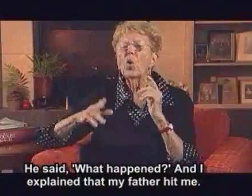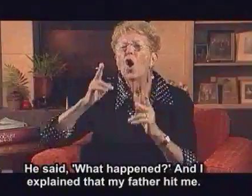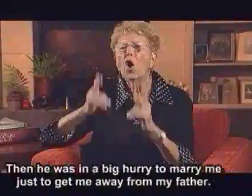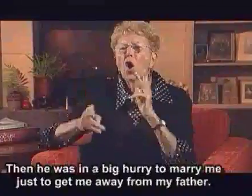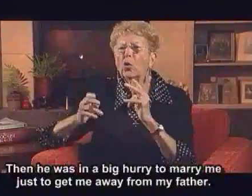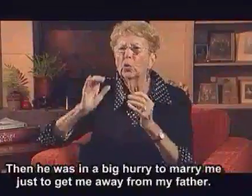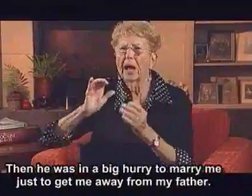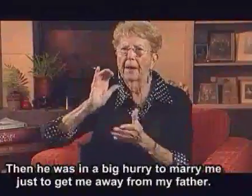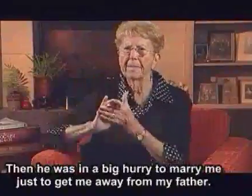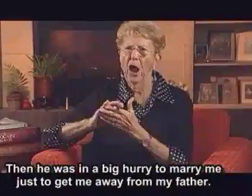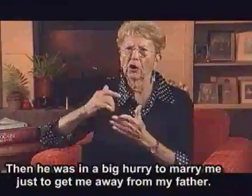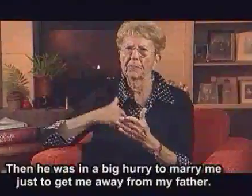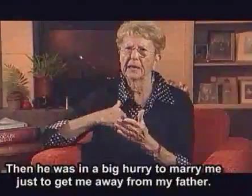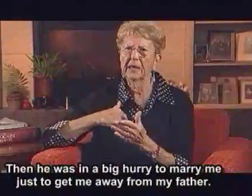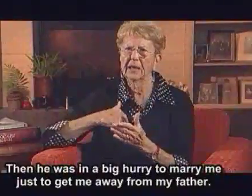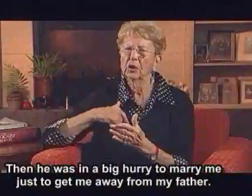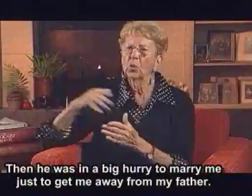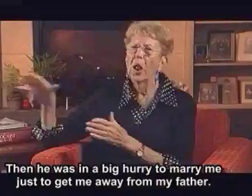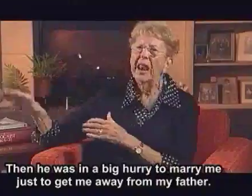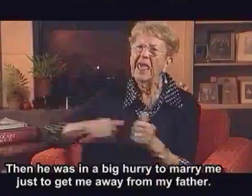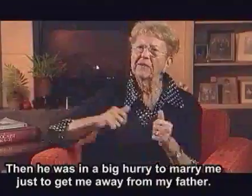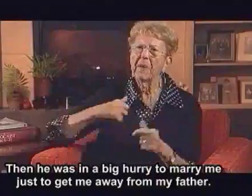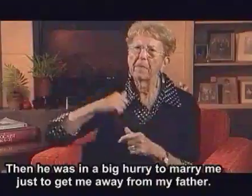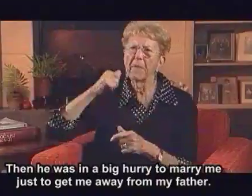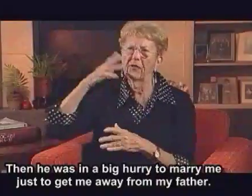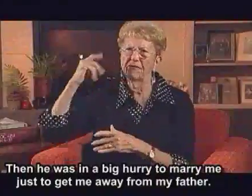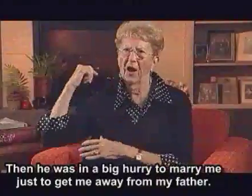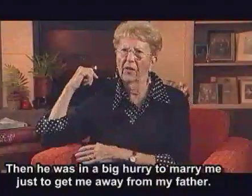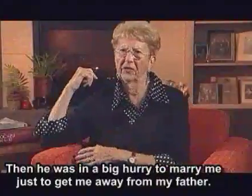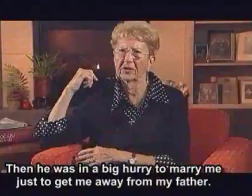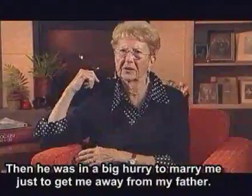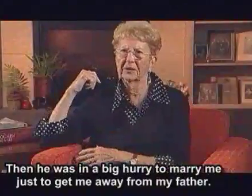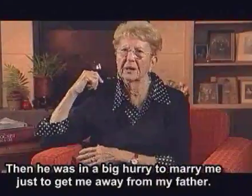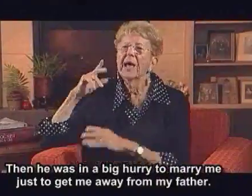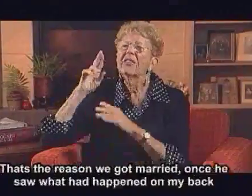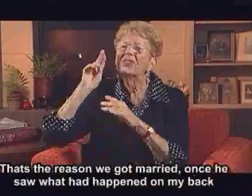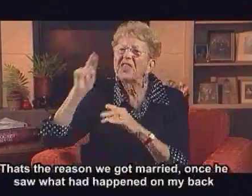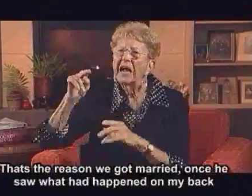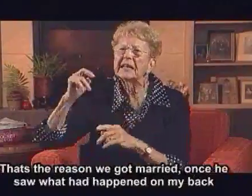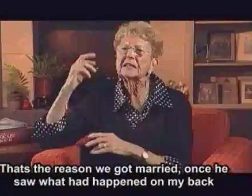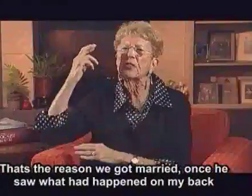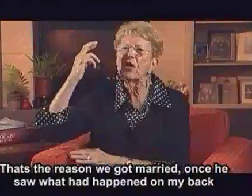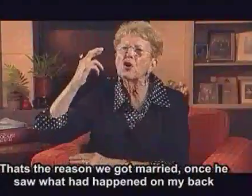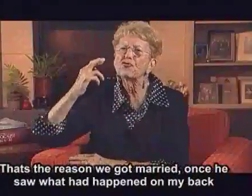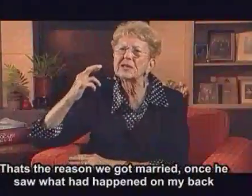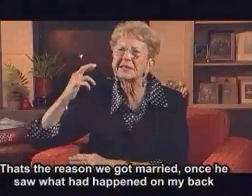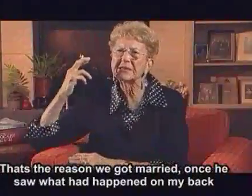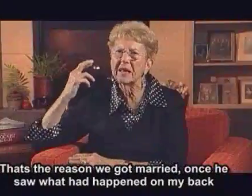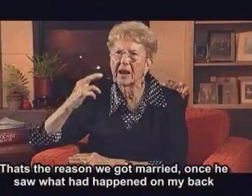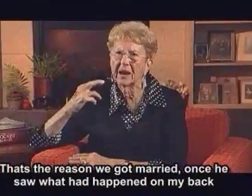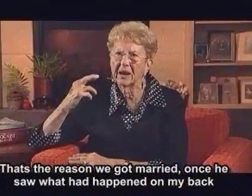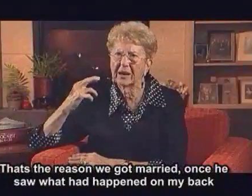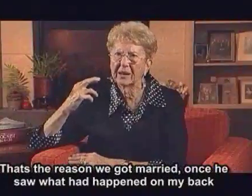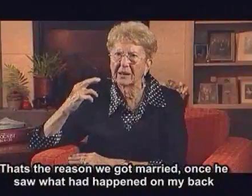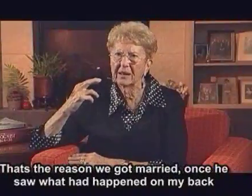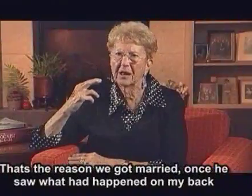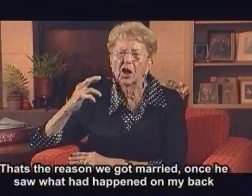me. Then he was in a big hurry to marry me, just to get me away from my father. That's the reason we got